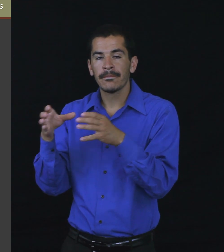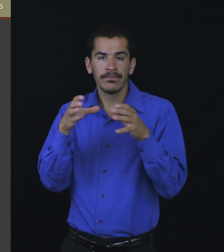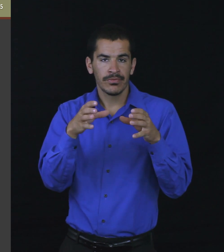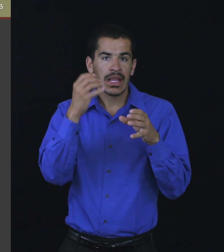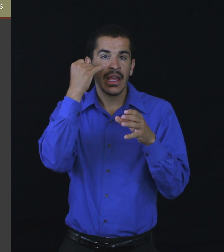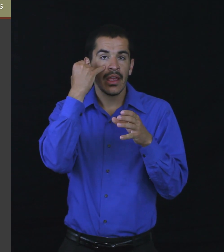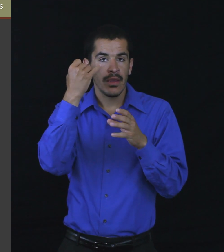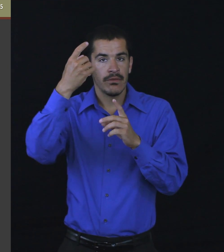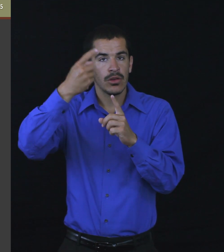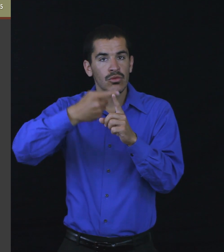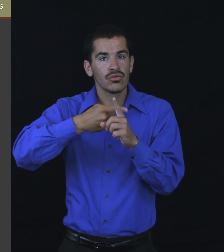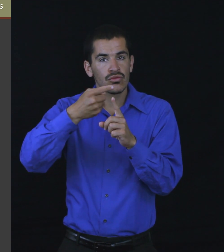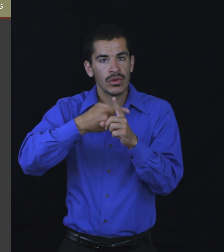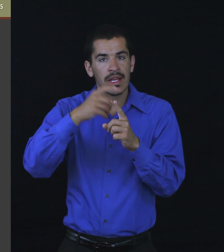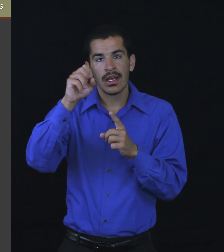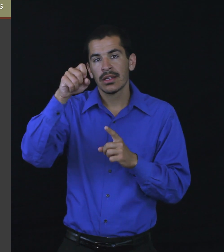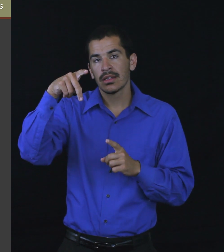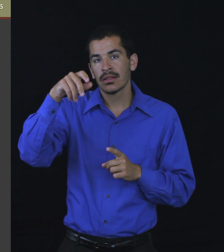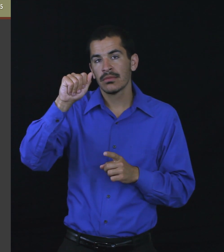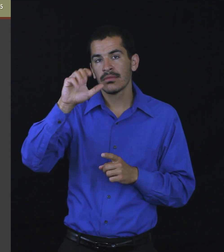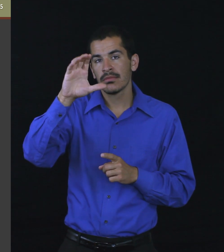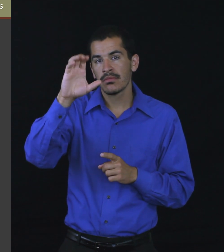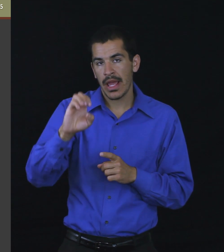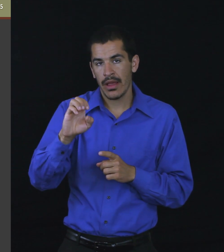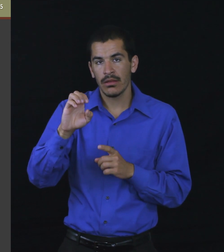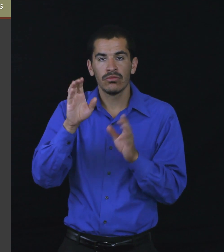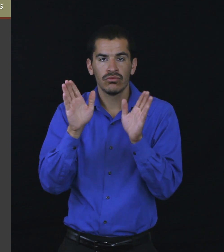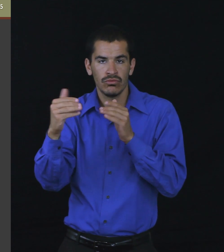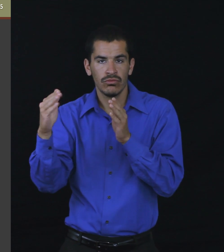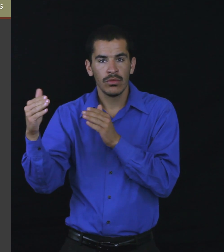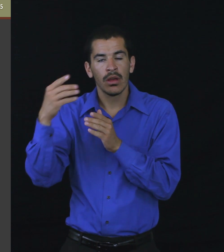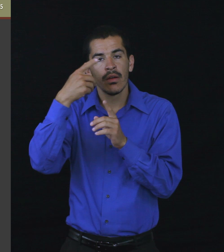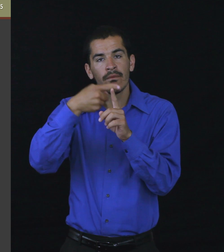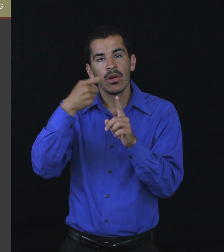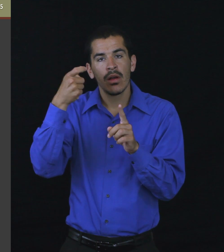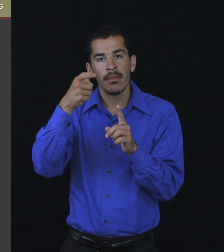Renting space in an apartment building.